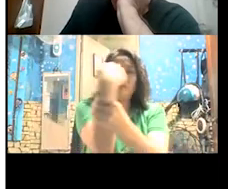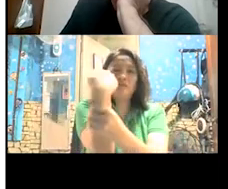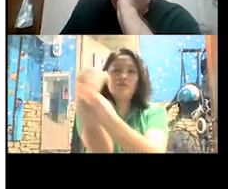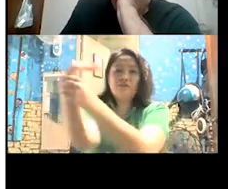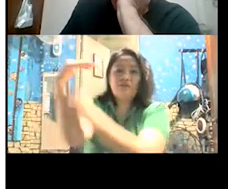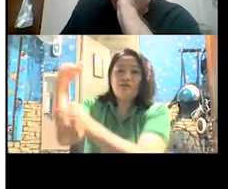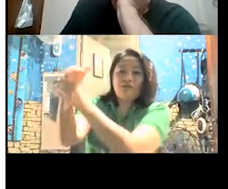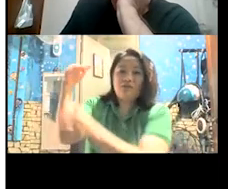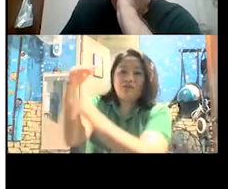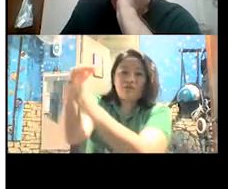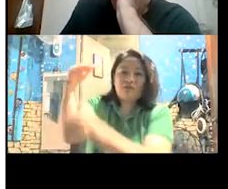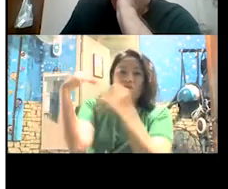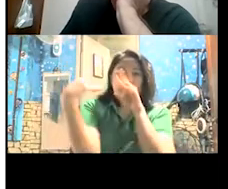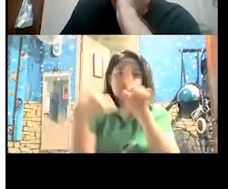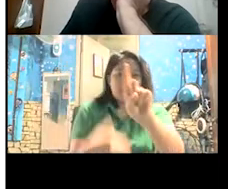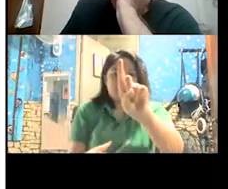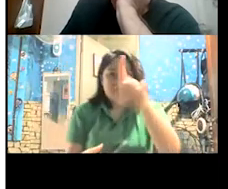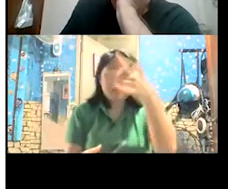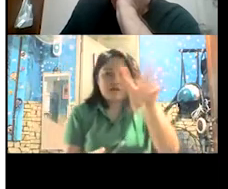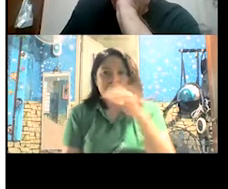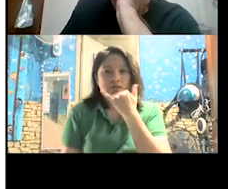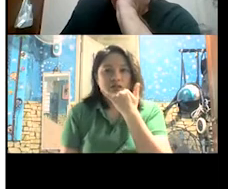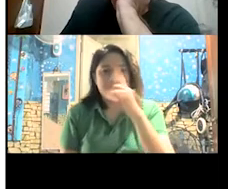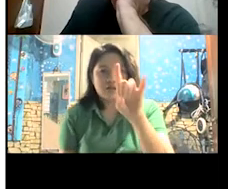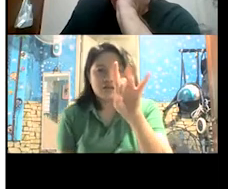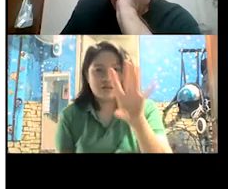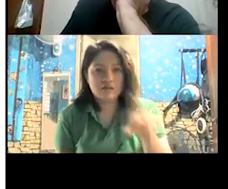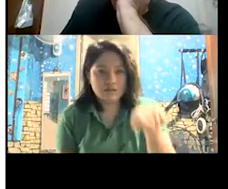because of the absence of a person, we don't know